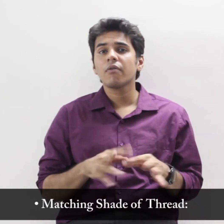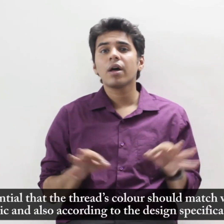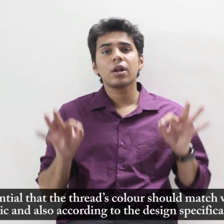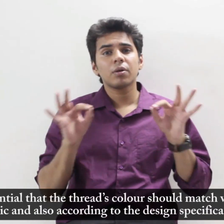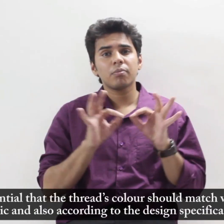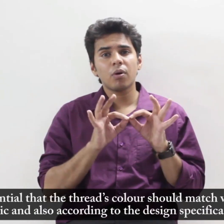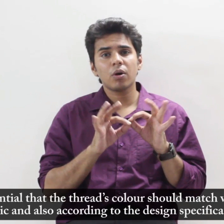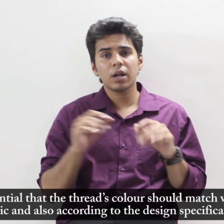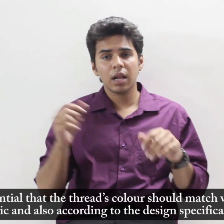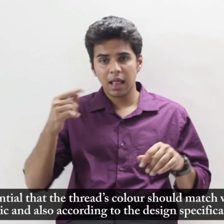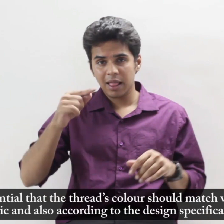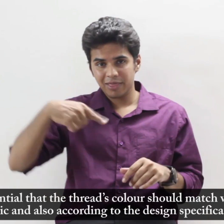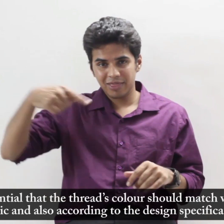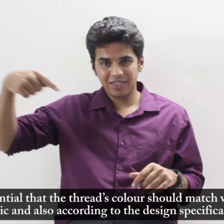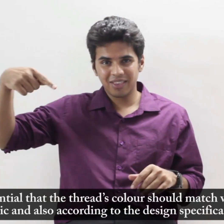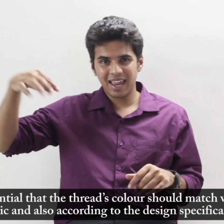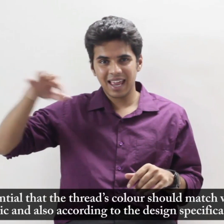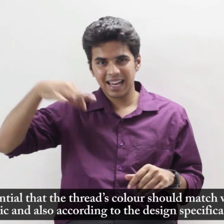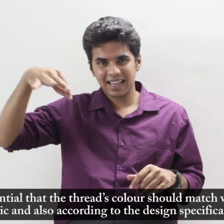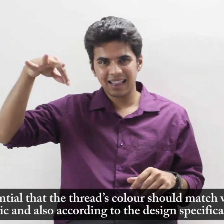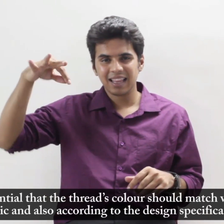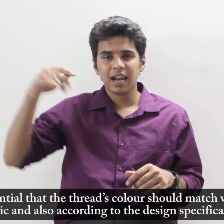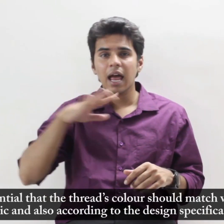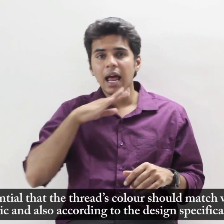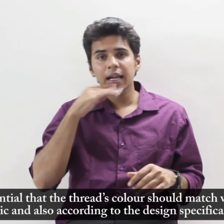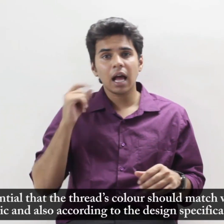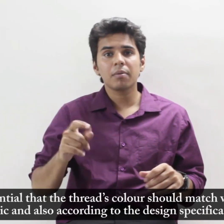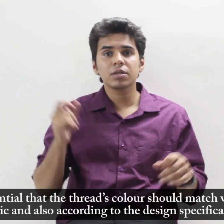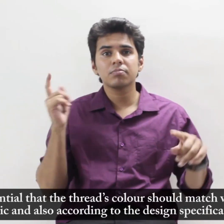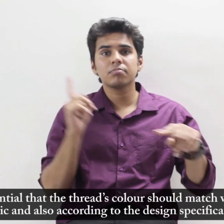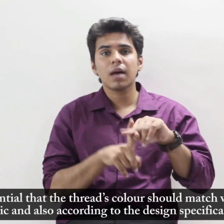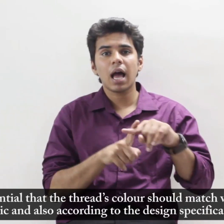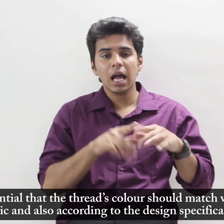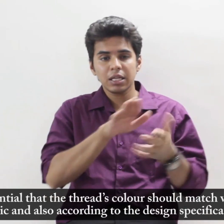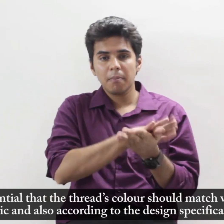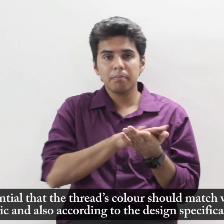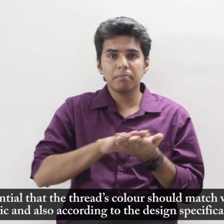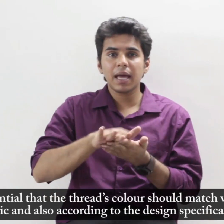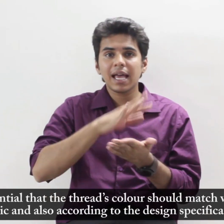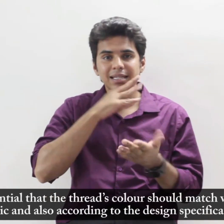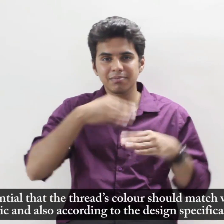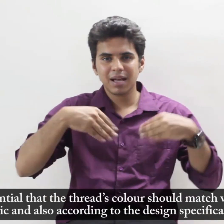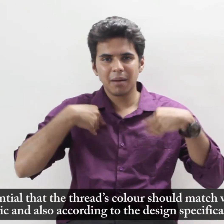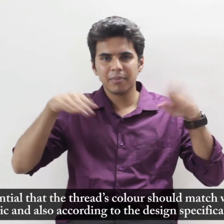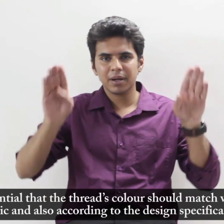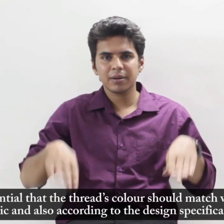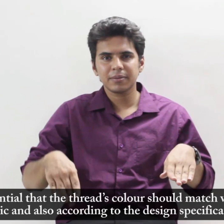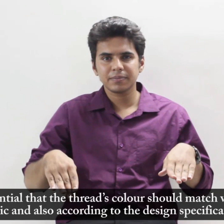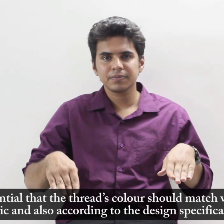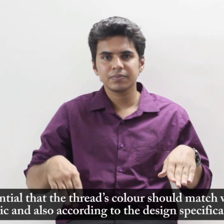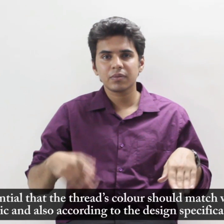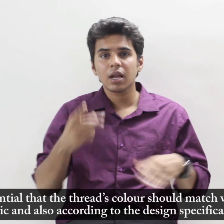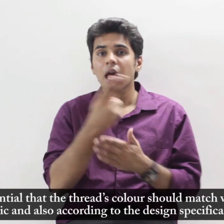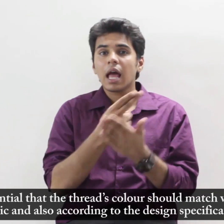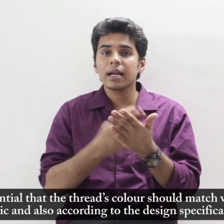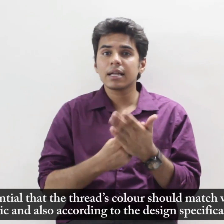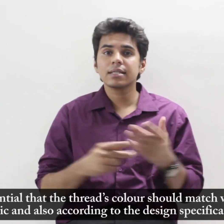It is essential that the thread's color should match with base fabric and also according to the design specification.